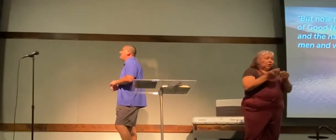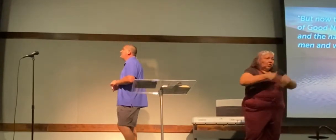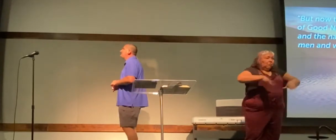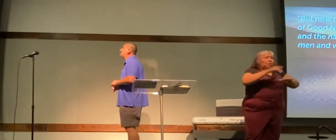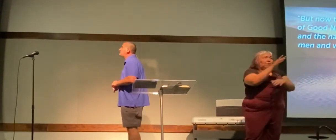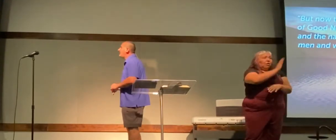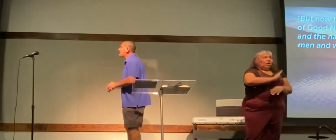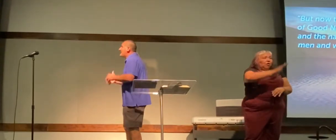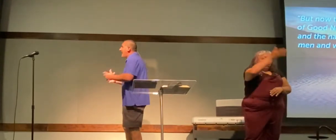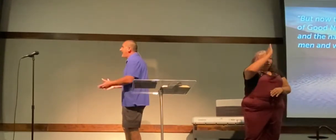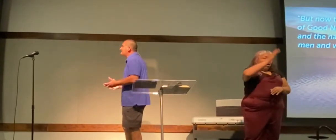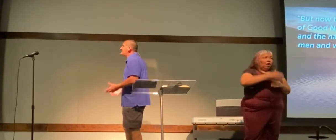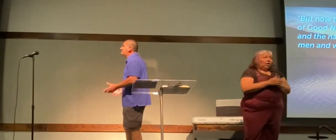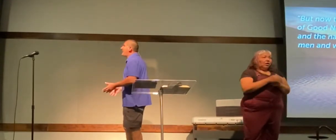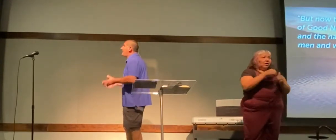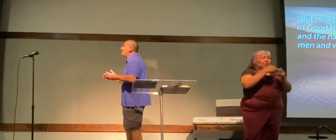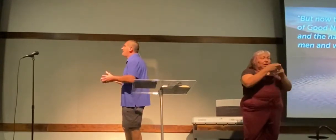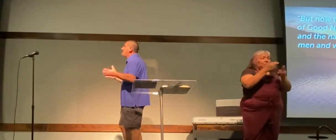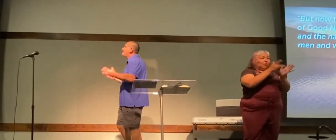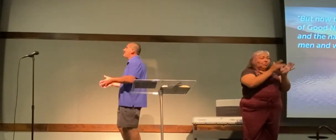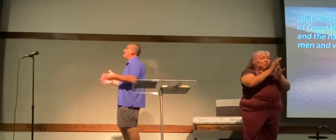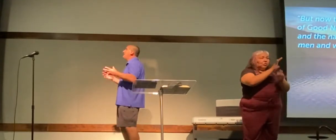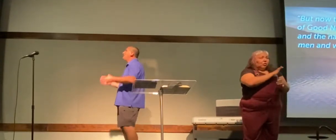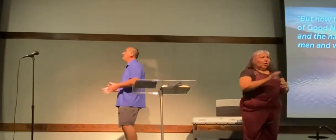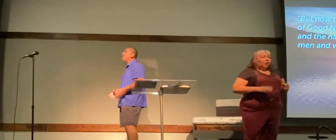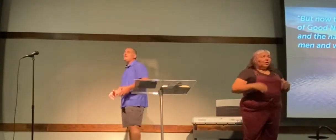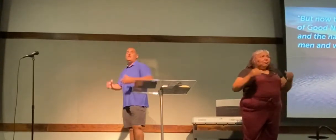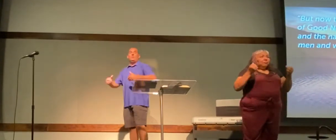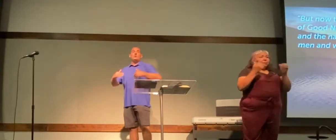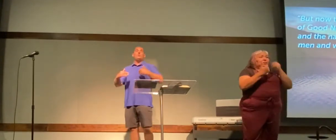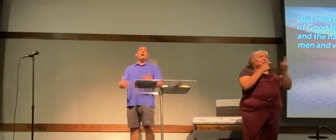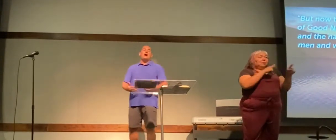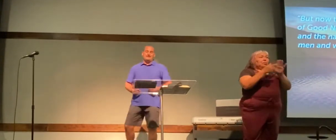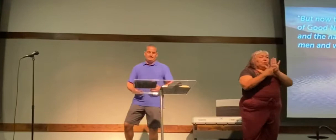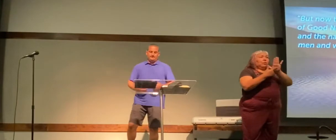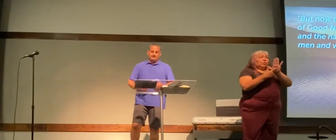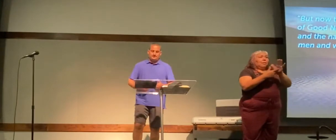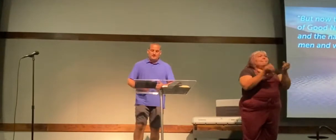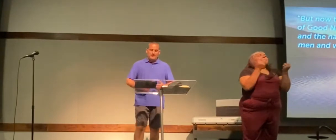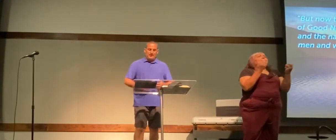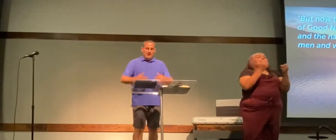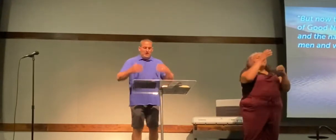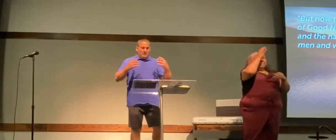the name of Jesus Christ. As a result, many men and women were what?